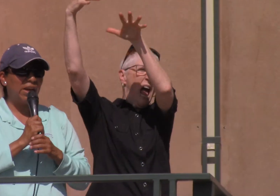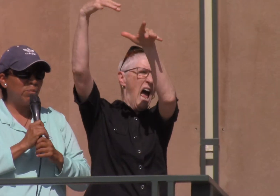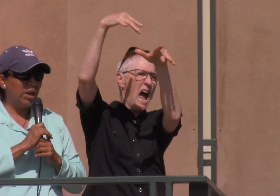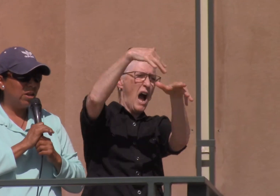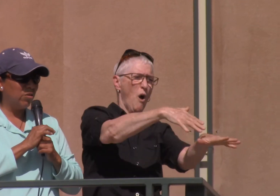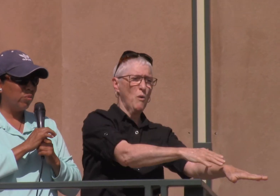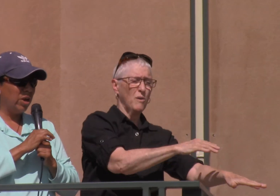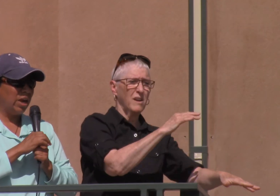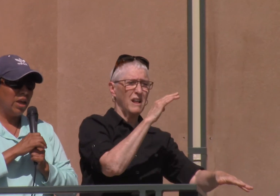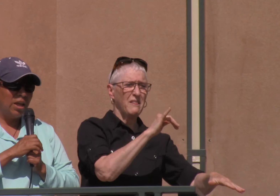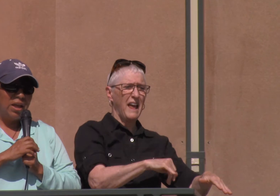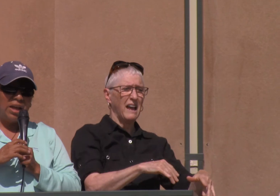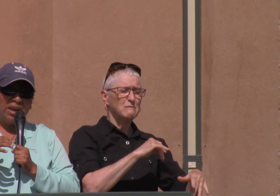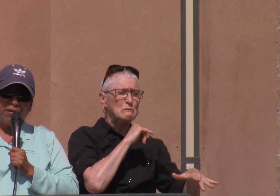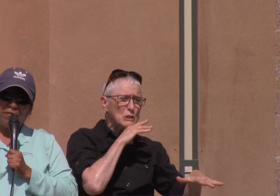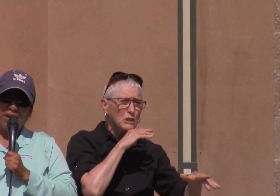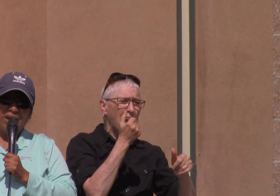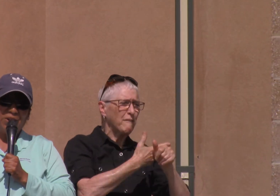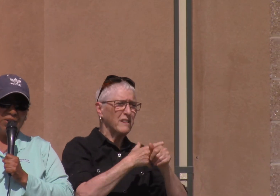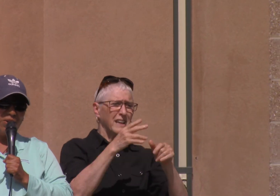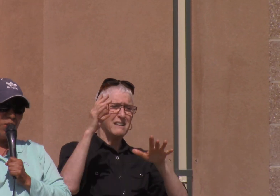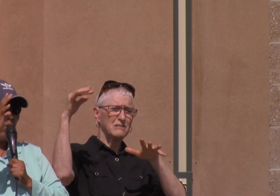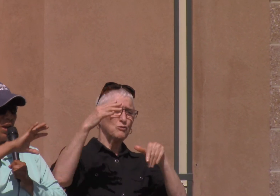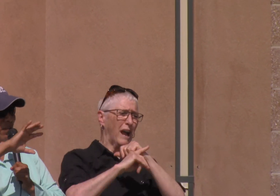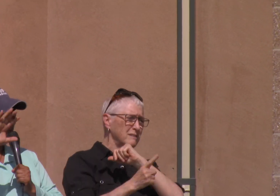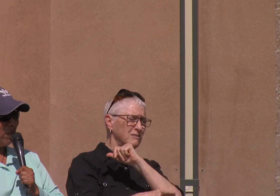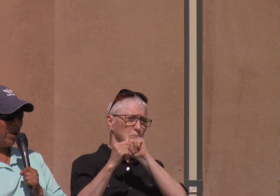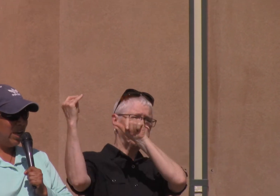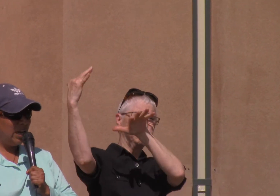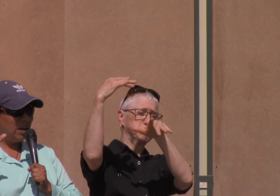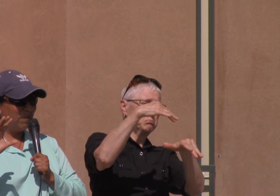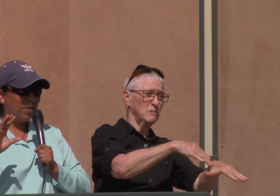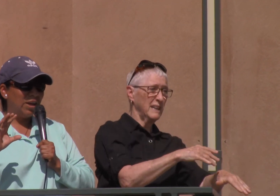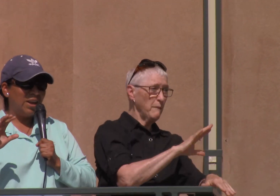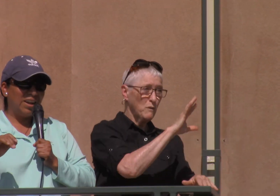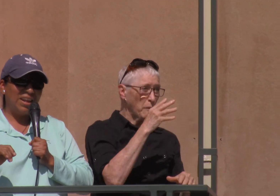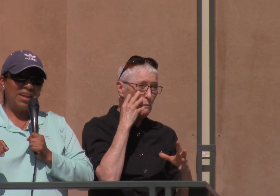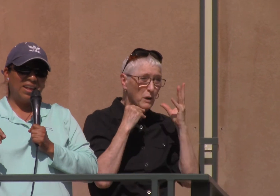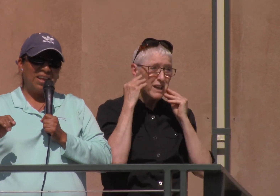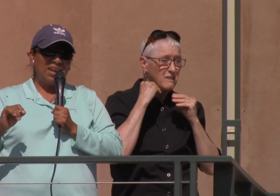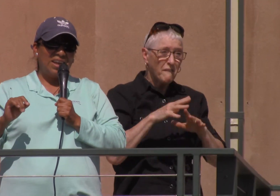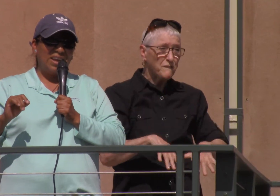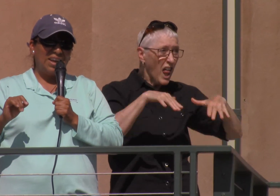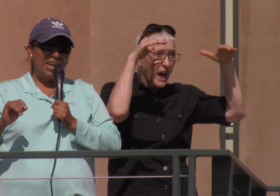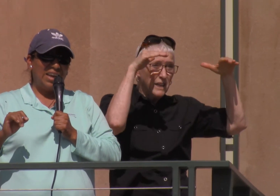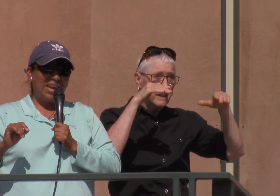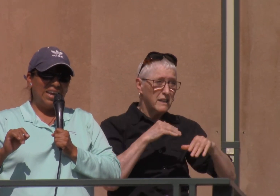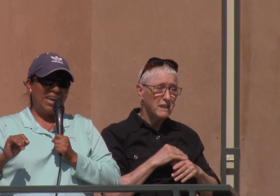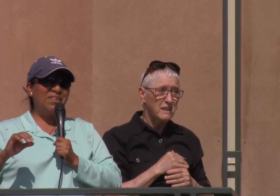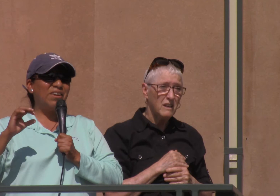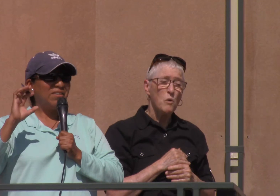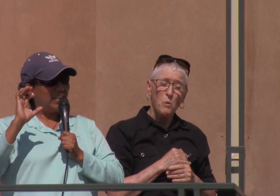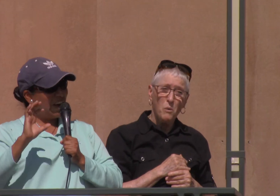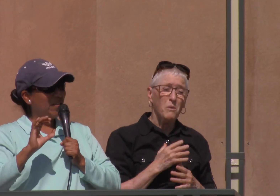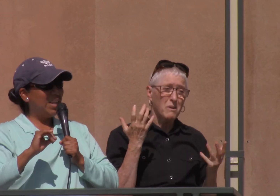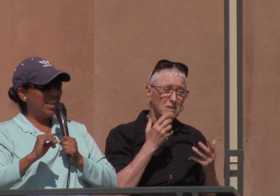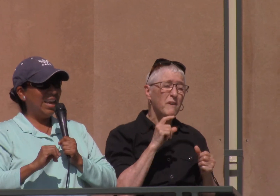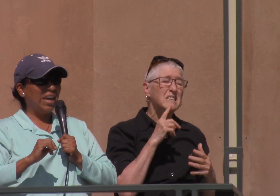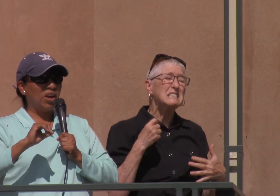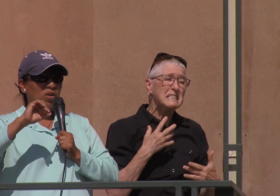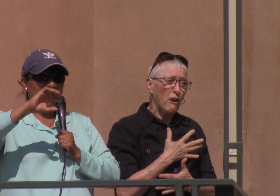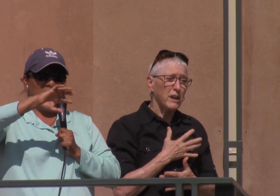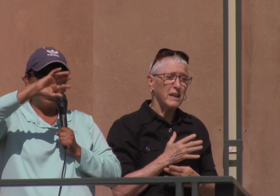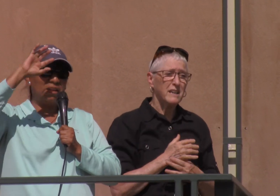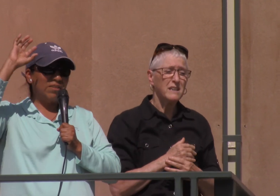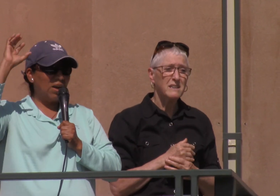that sediment and debris. And if nobody's ever been in a flood, it's a scary